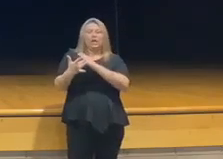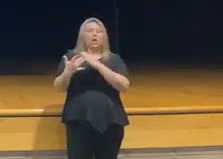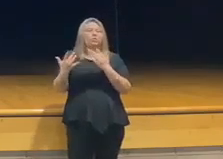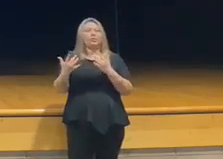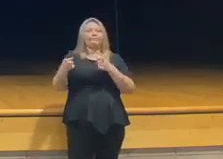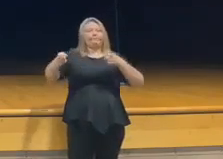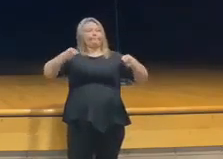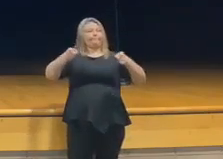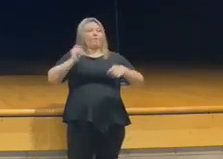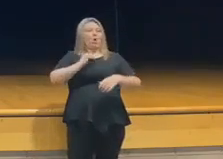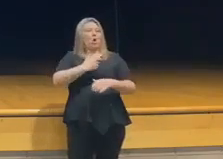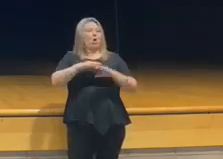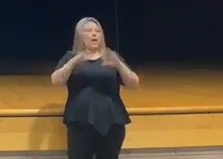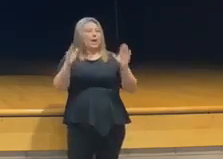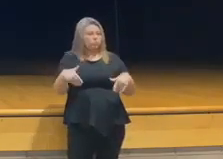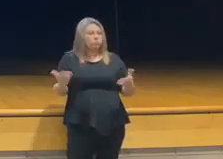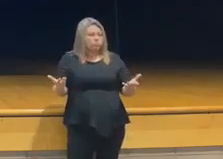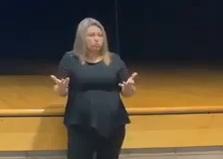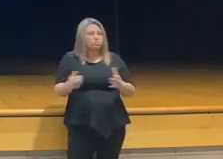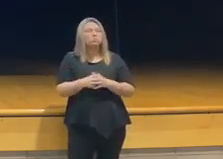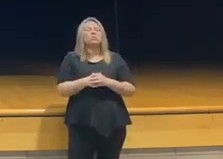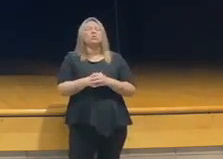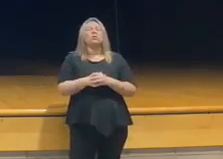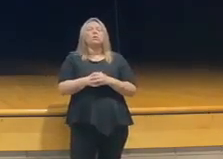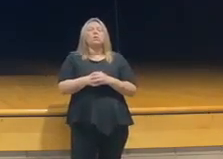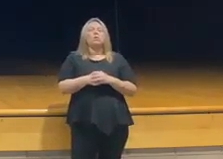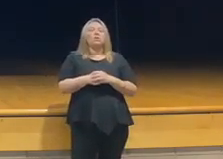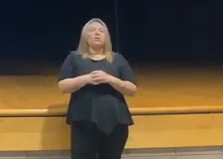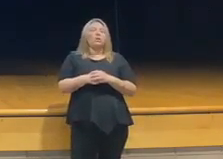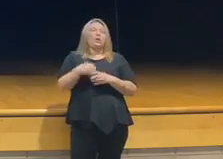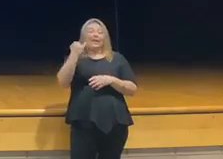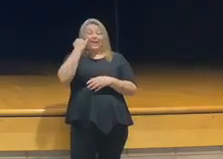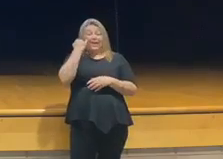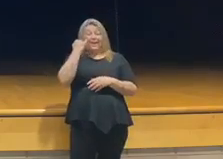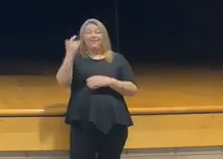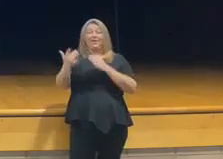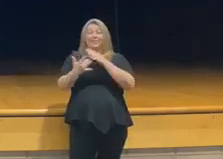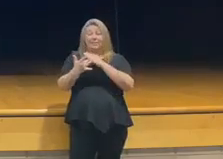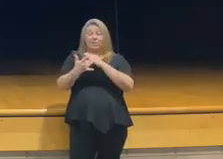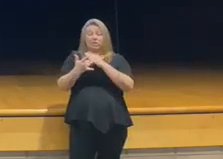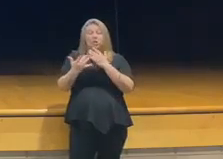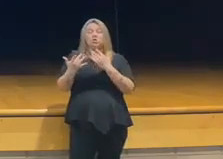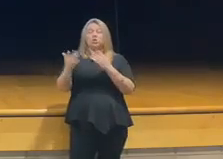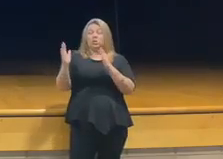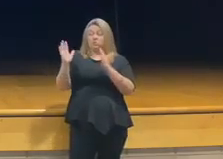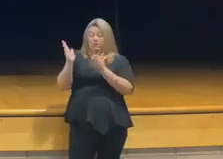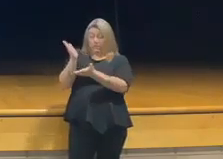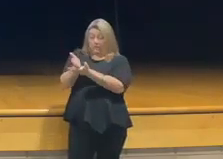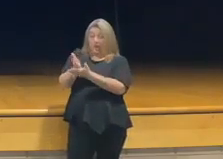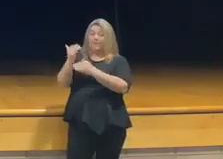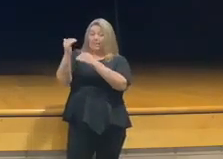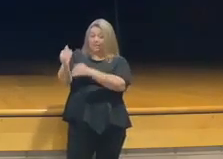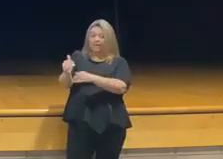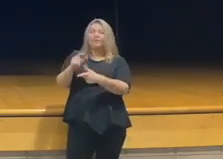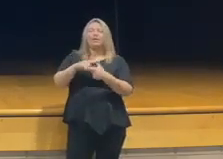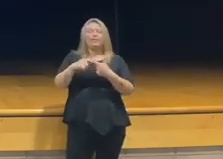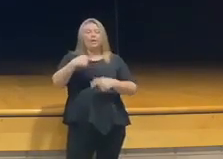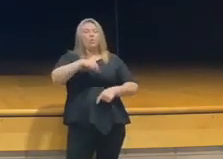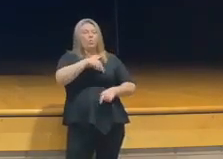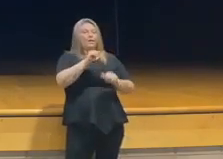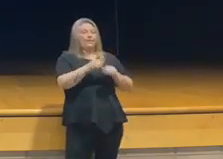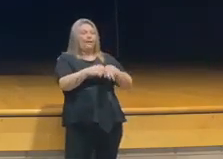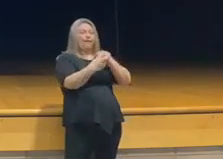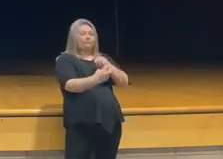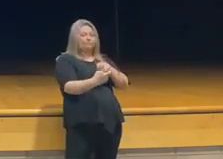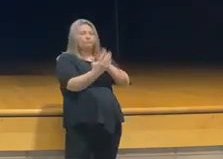let family values dictate our approach to technology, then it just opens up the doors to good conversations with our children.